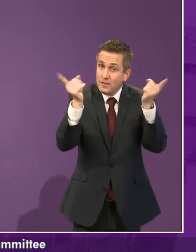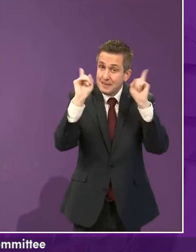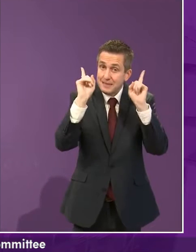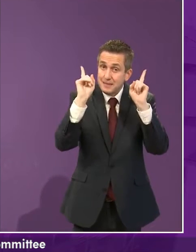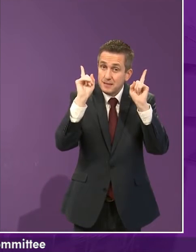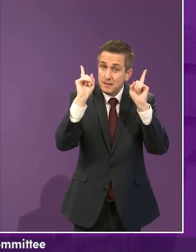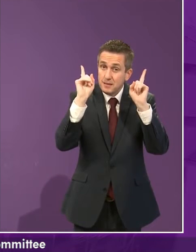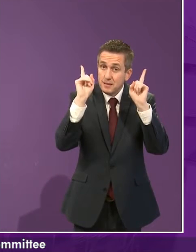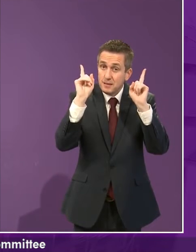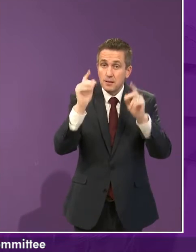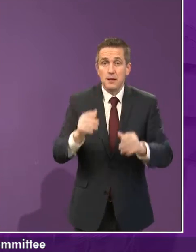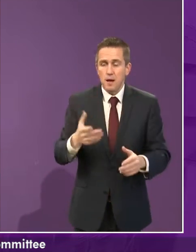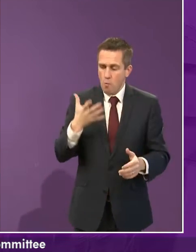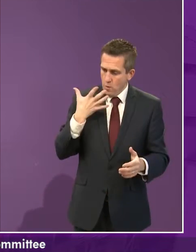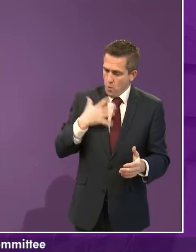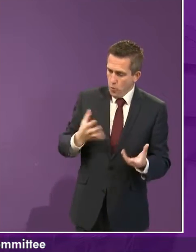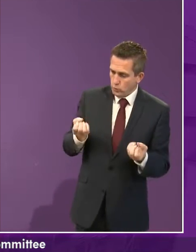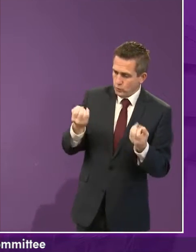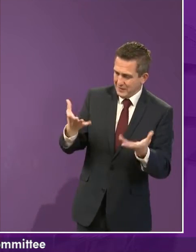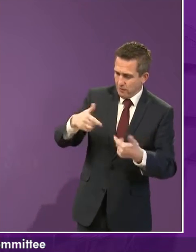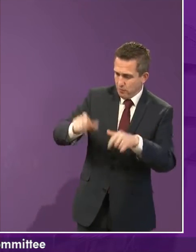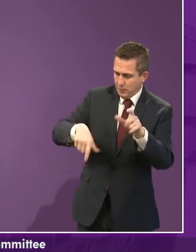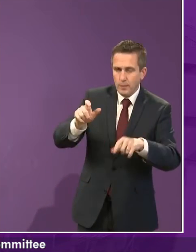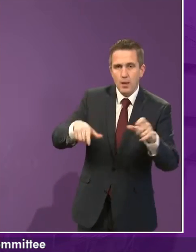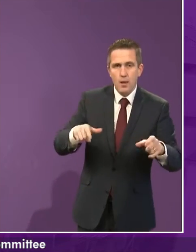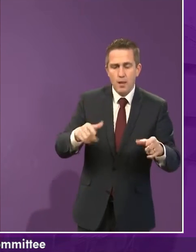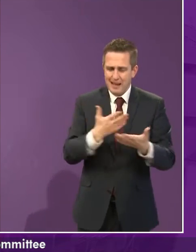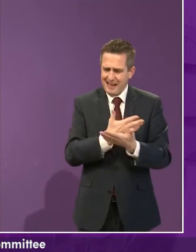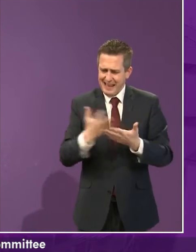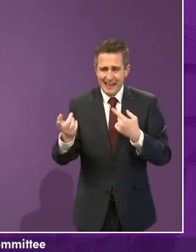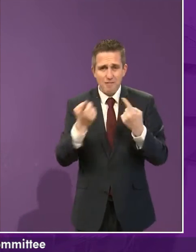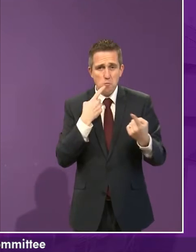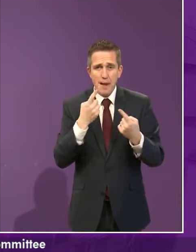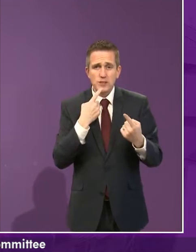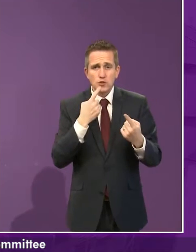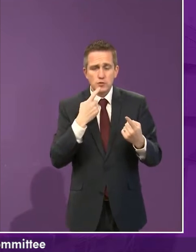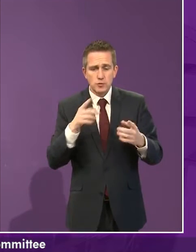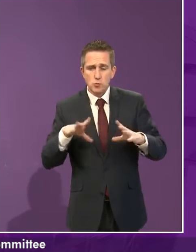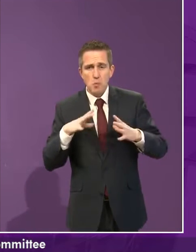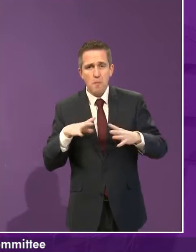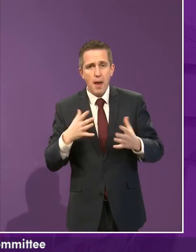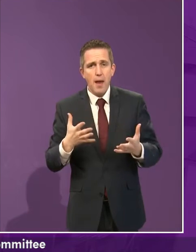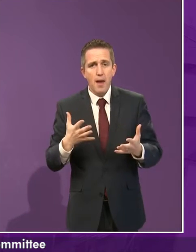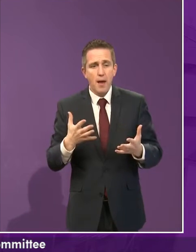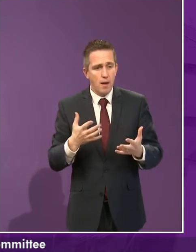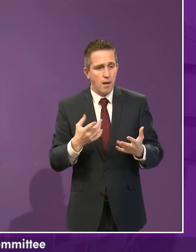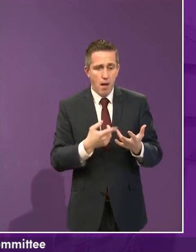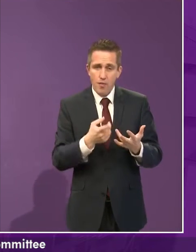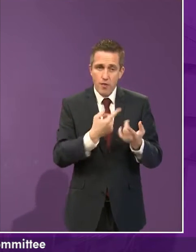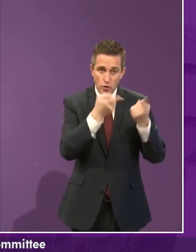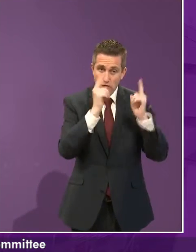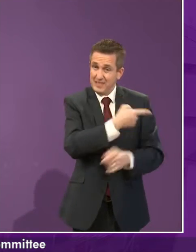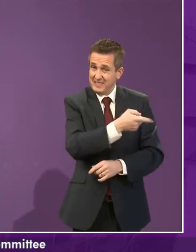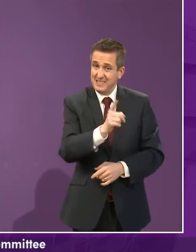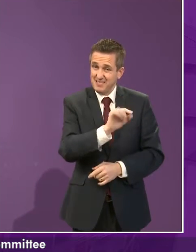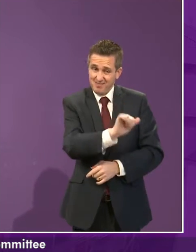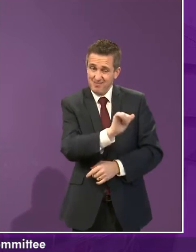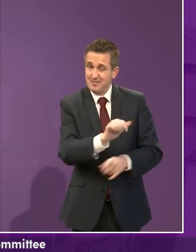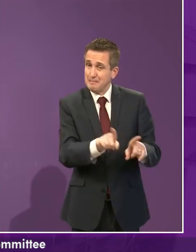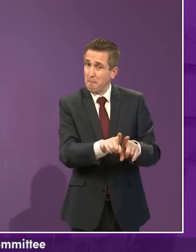a mechanism to find out the detailed information that they might require. So like the other universities, we're keen